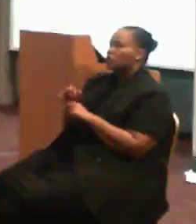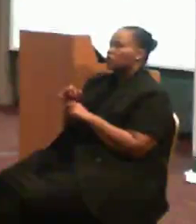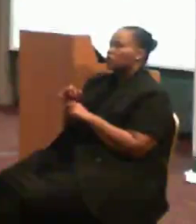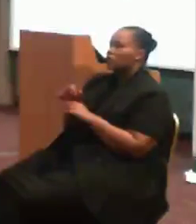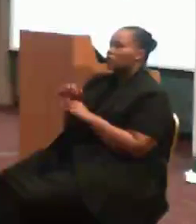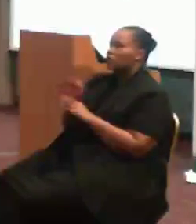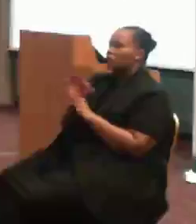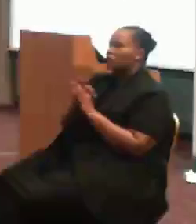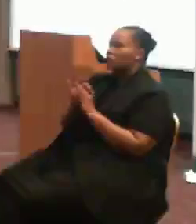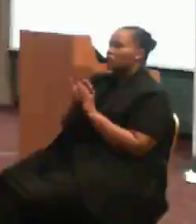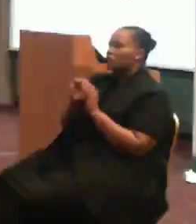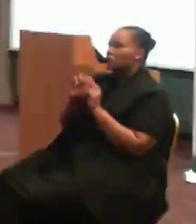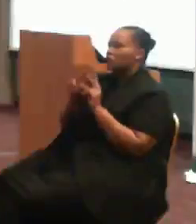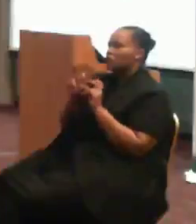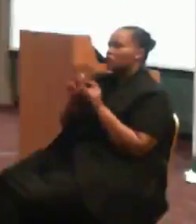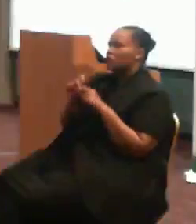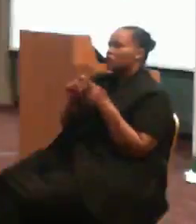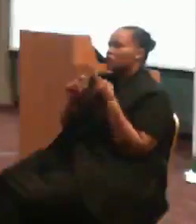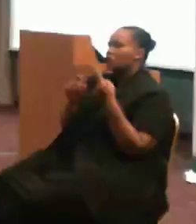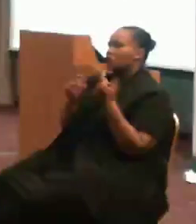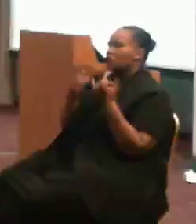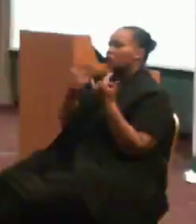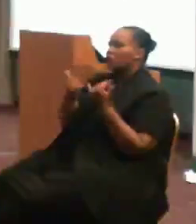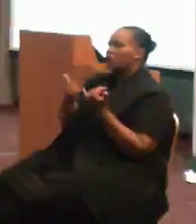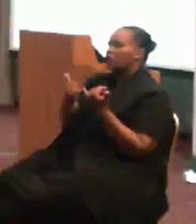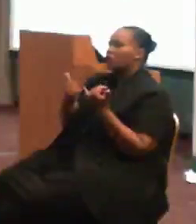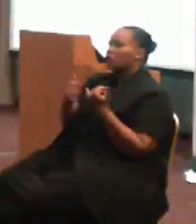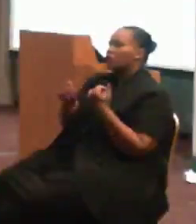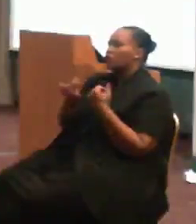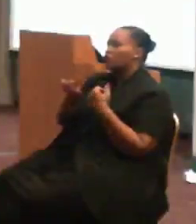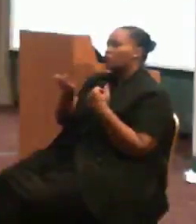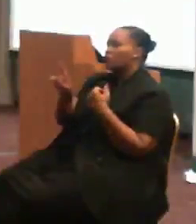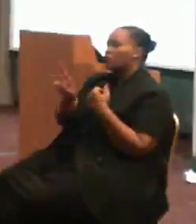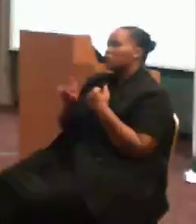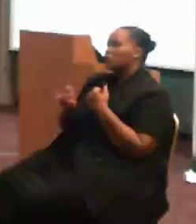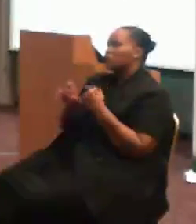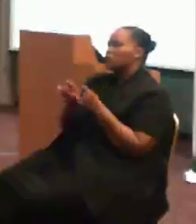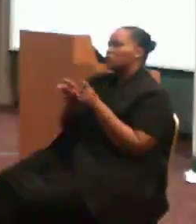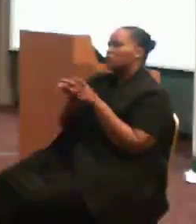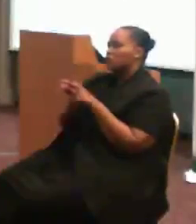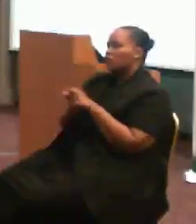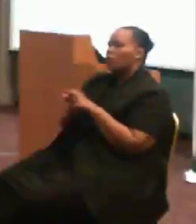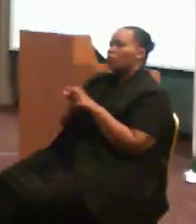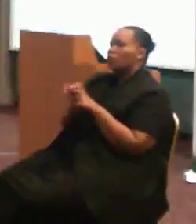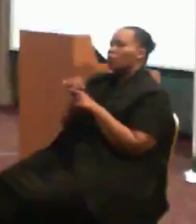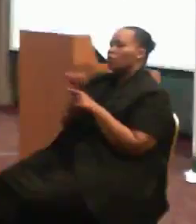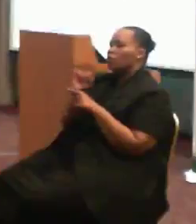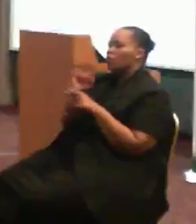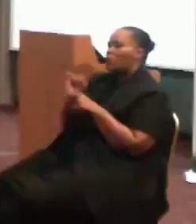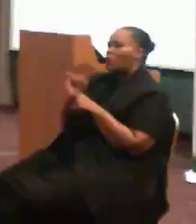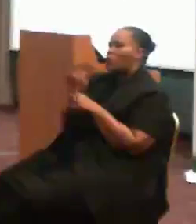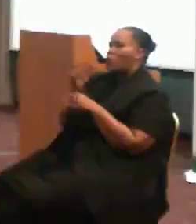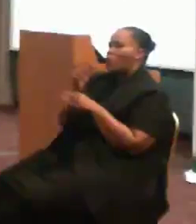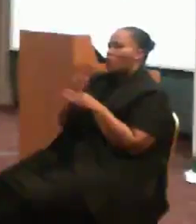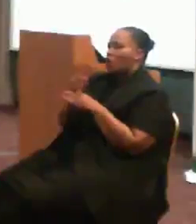that first issue. And by the way, the same question relates to some of your operating costs.